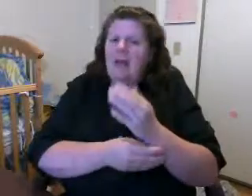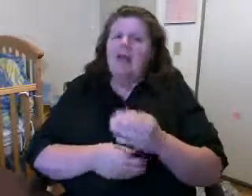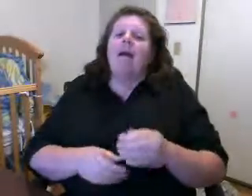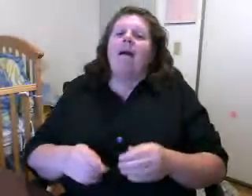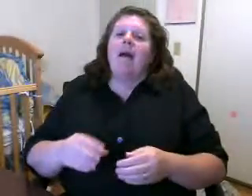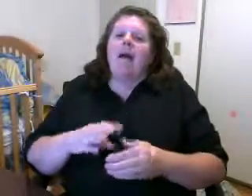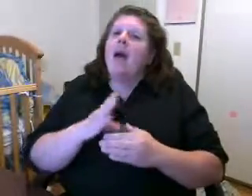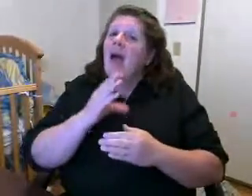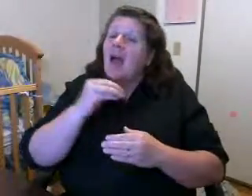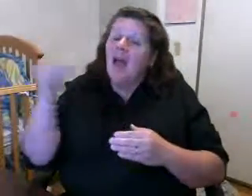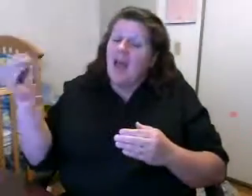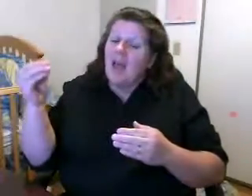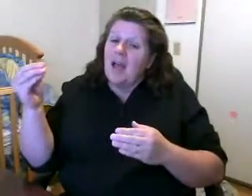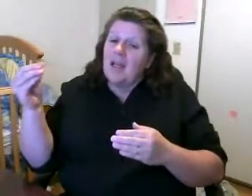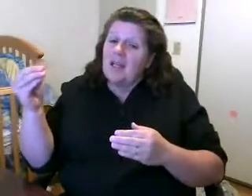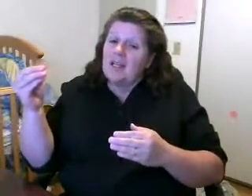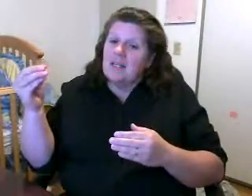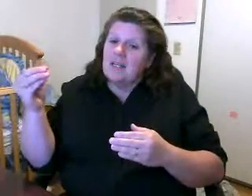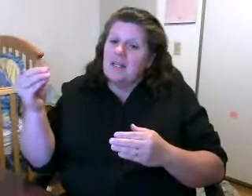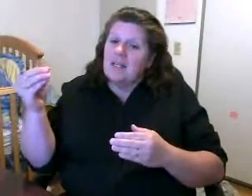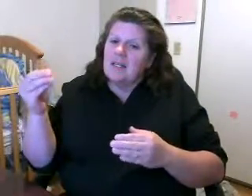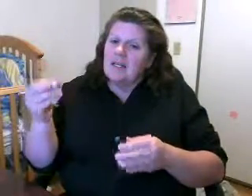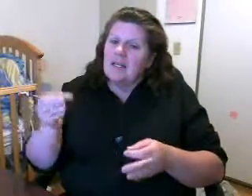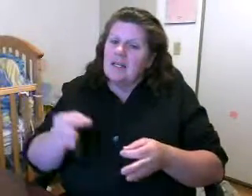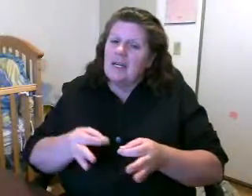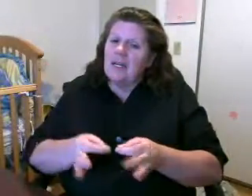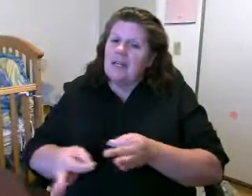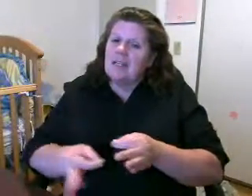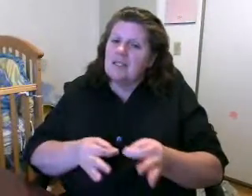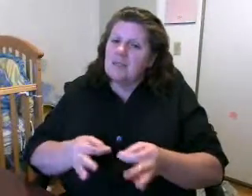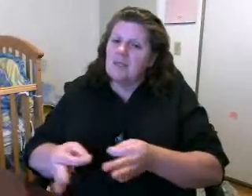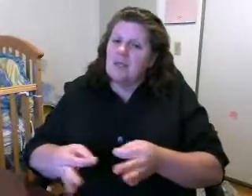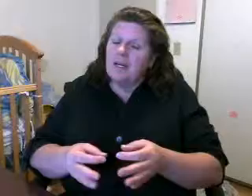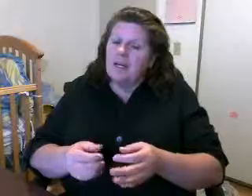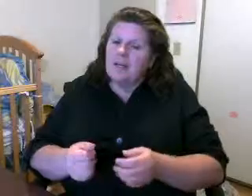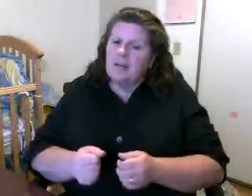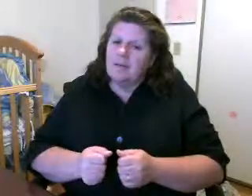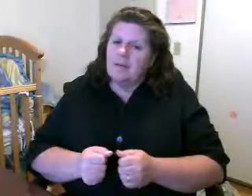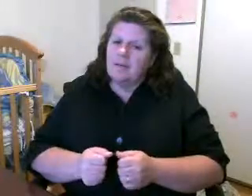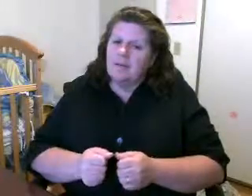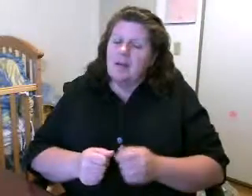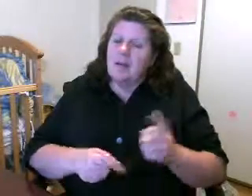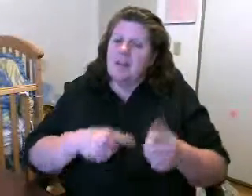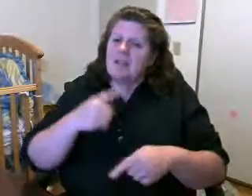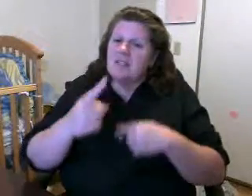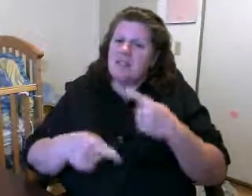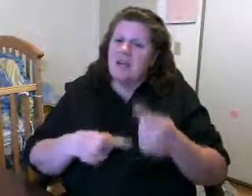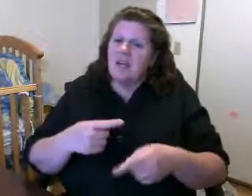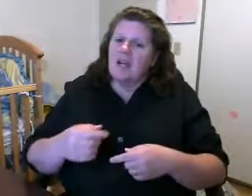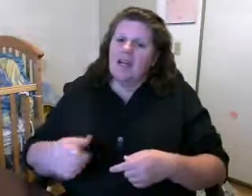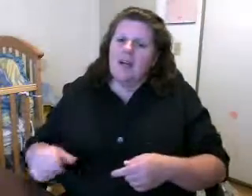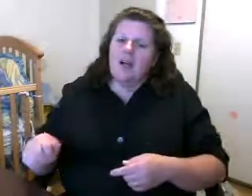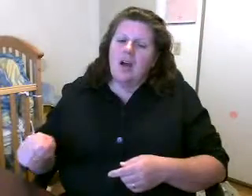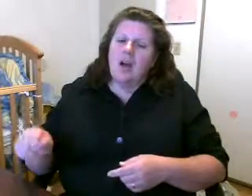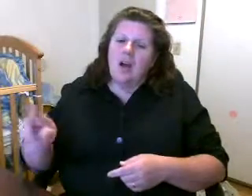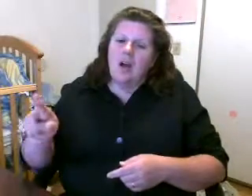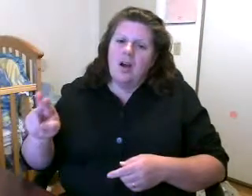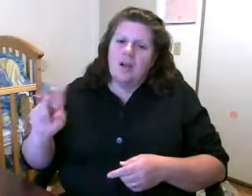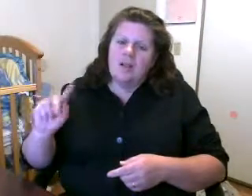So some of the skills related to 9A is sign articulation, fingerspelling and numerical